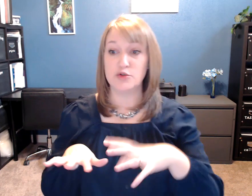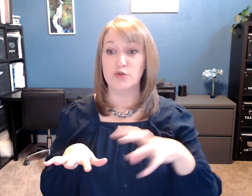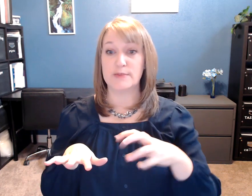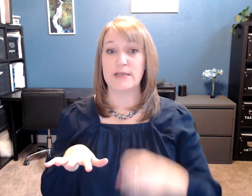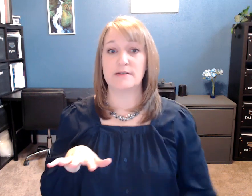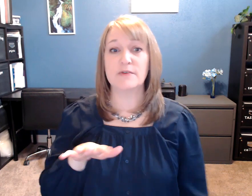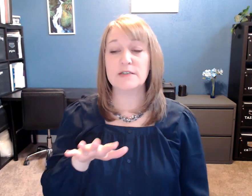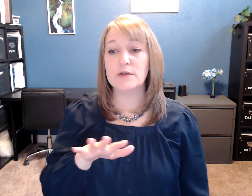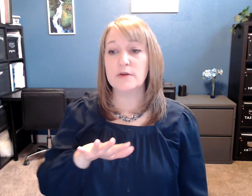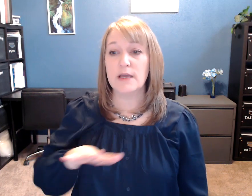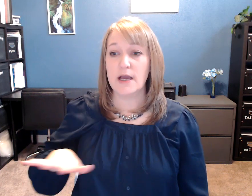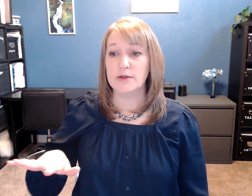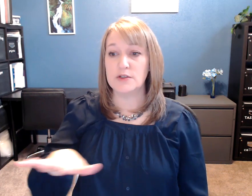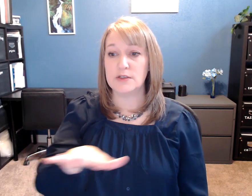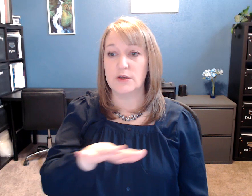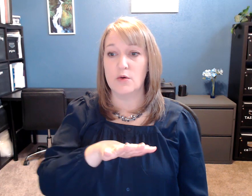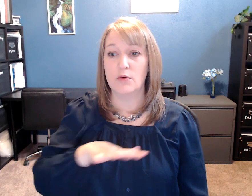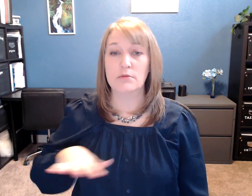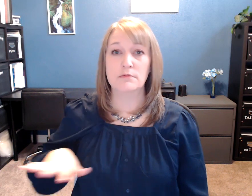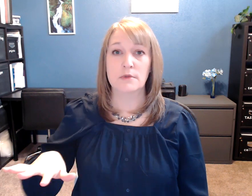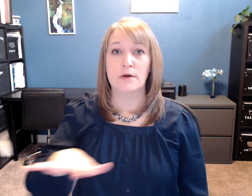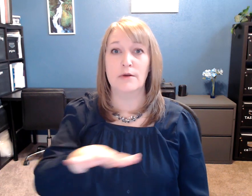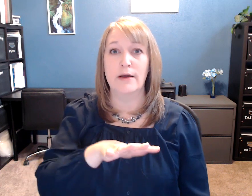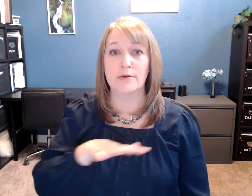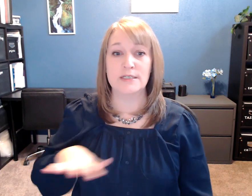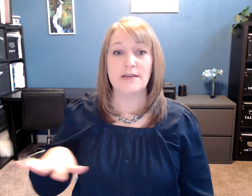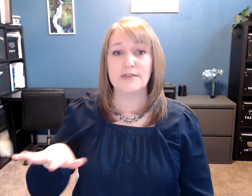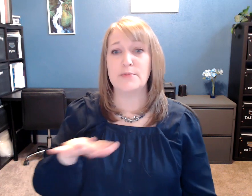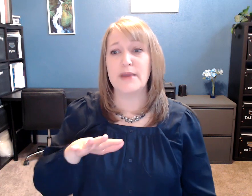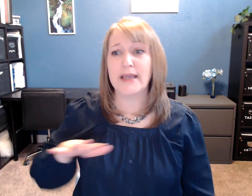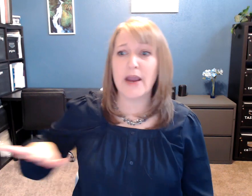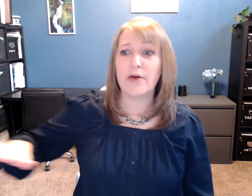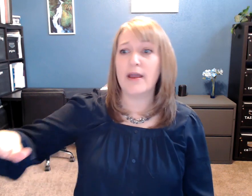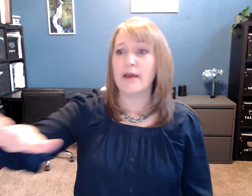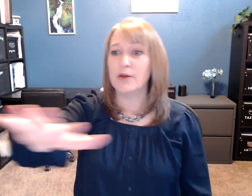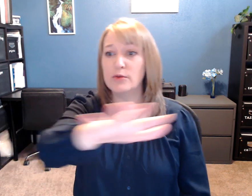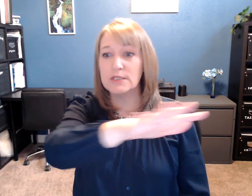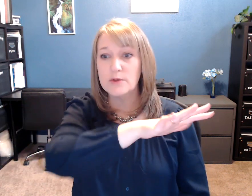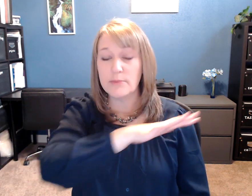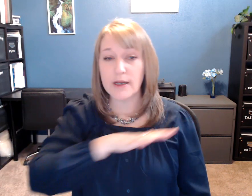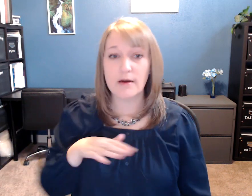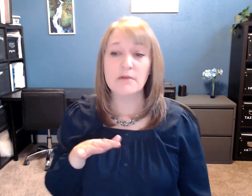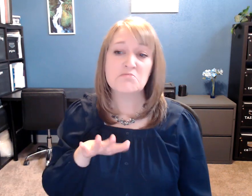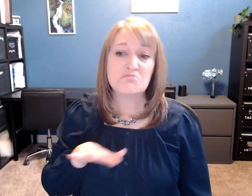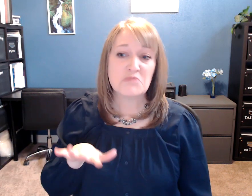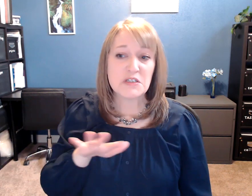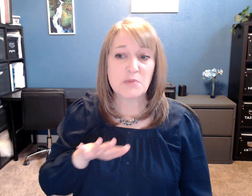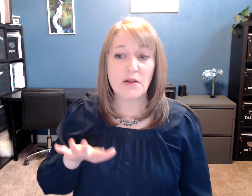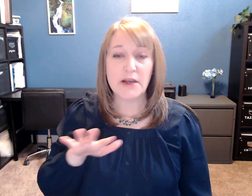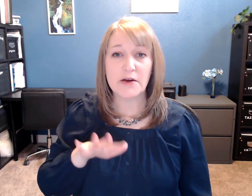neutral space in front of you, and you just go around. If it's a big area, you would do it bigger. Small area